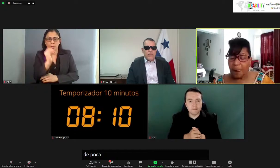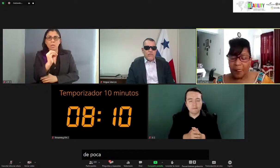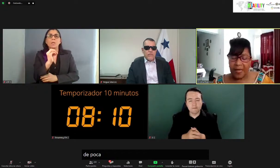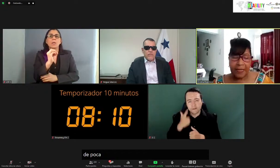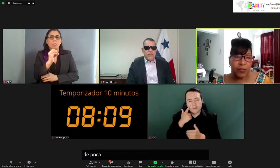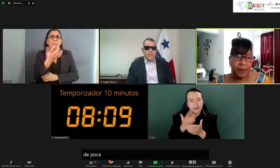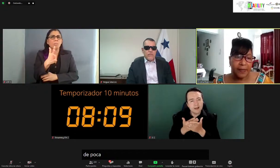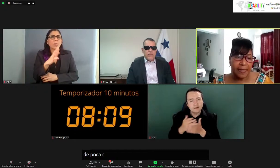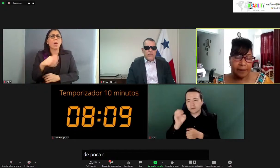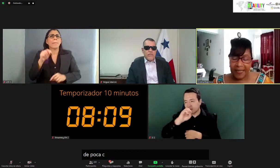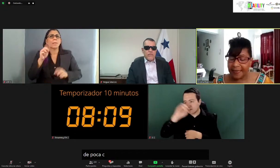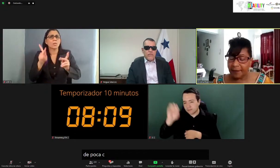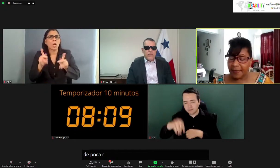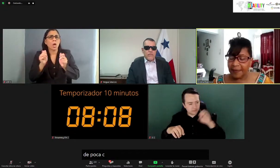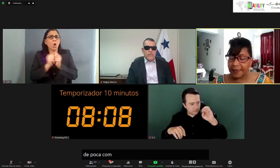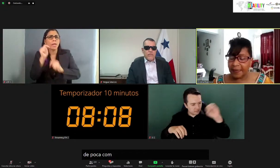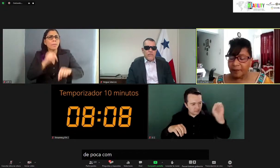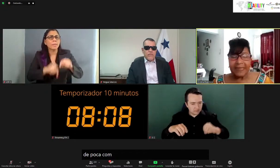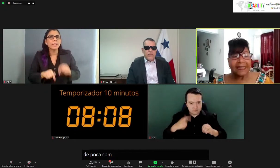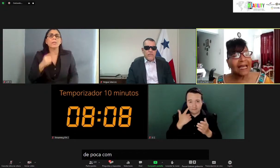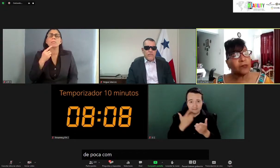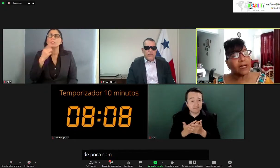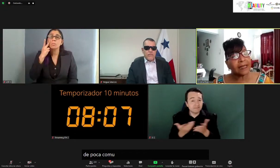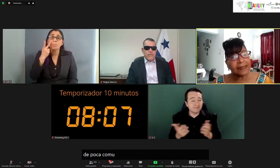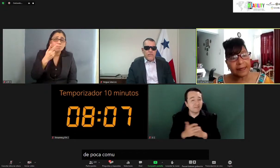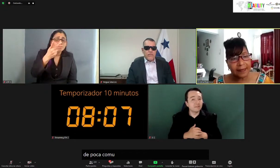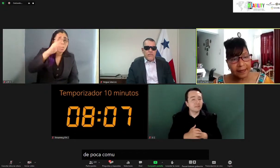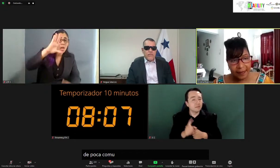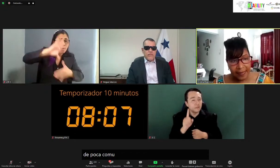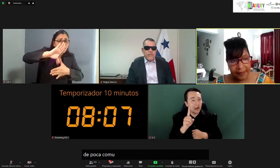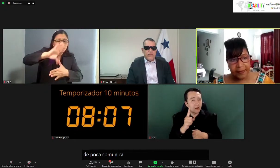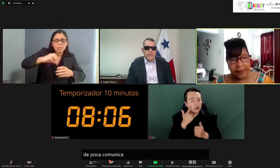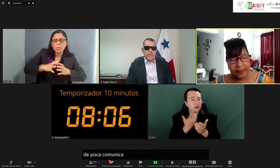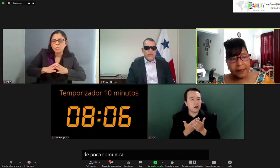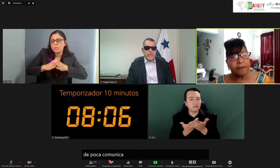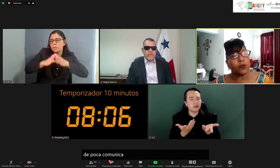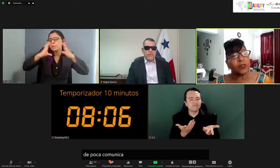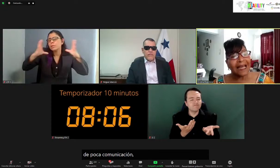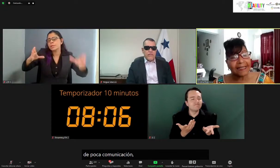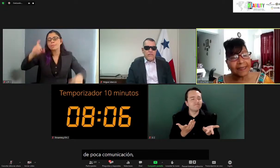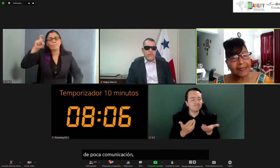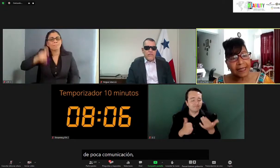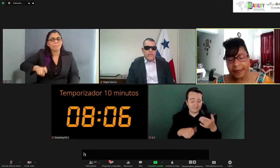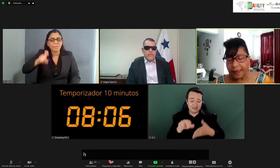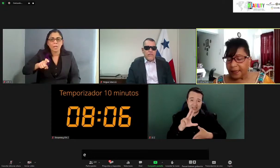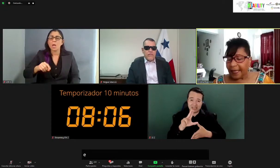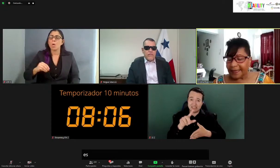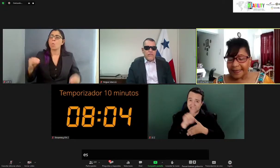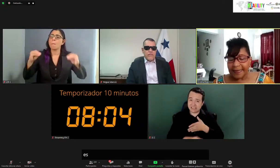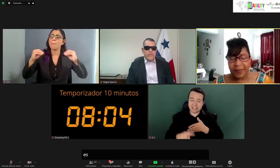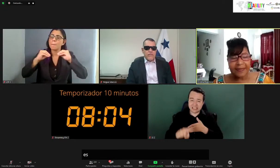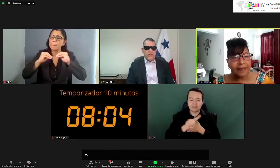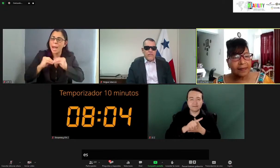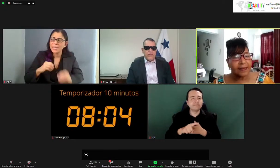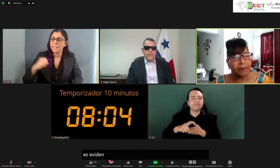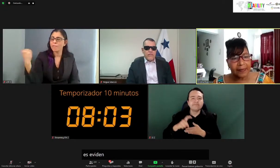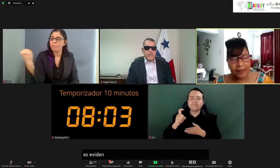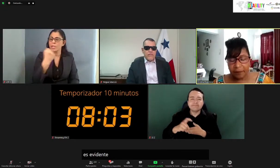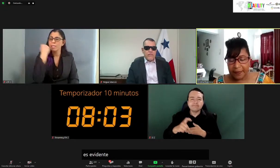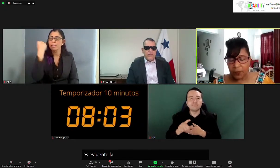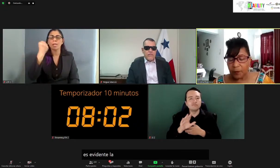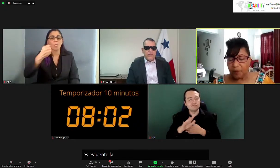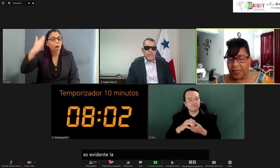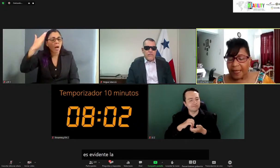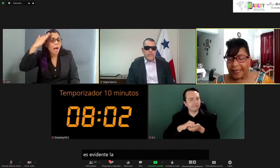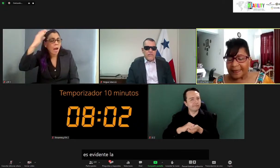face of this high percentage it is evident that there is a high need